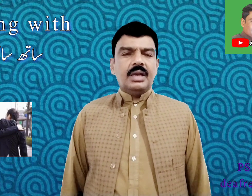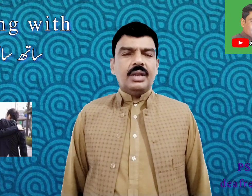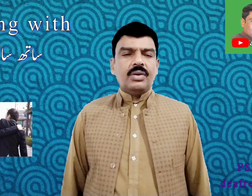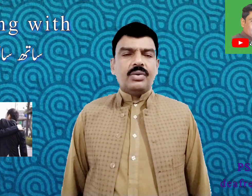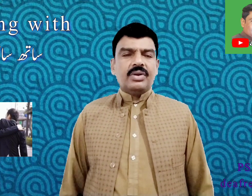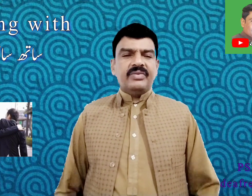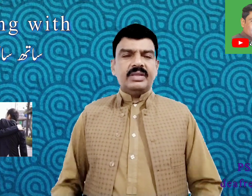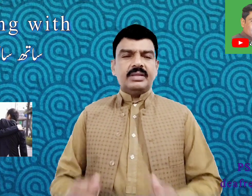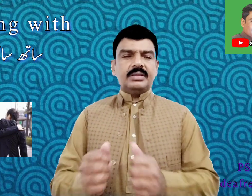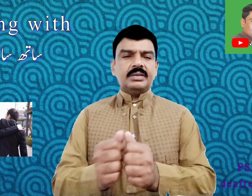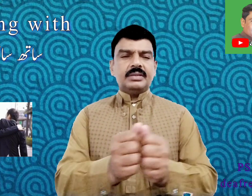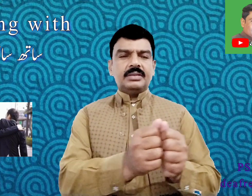along with,